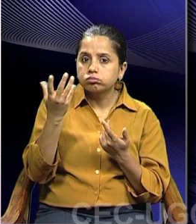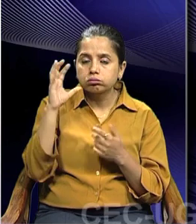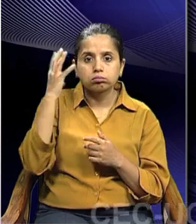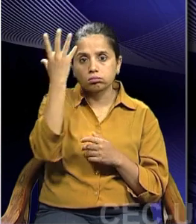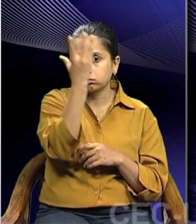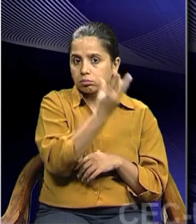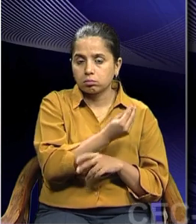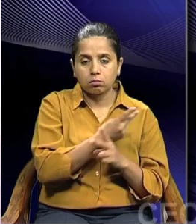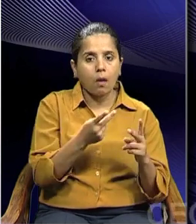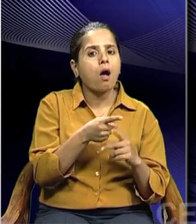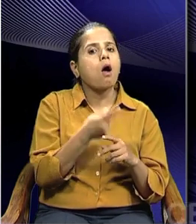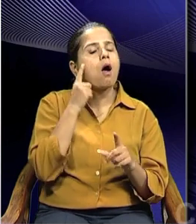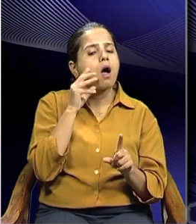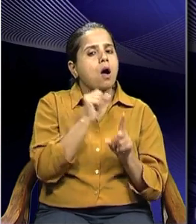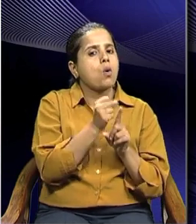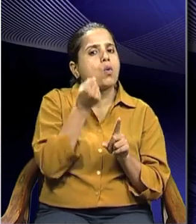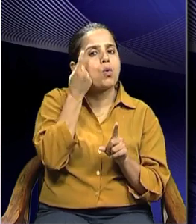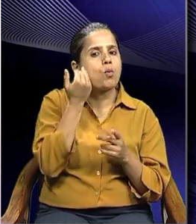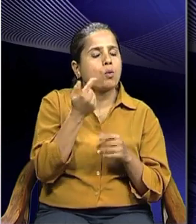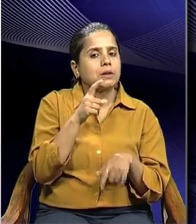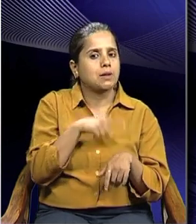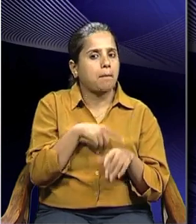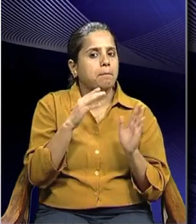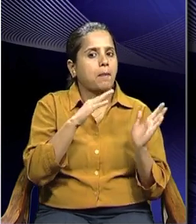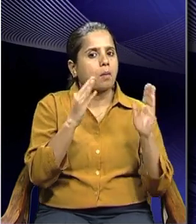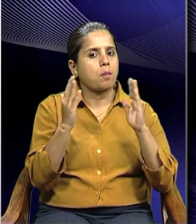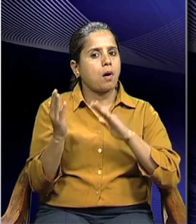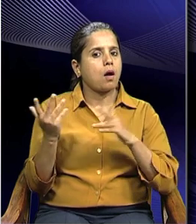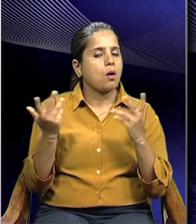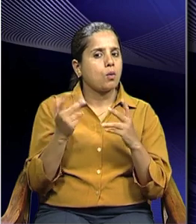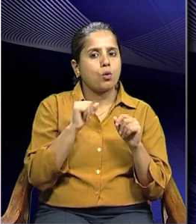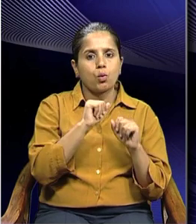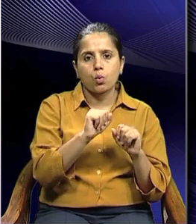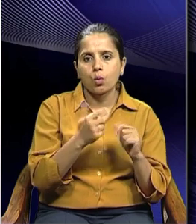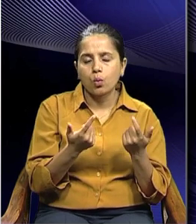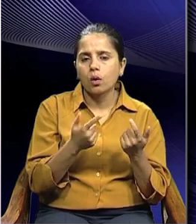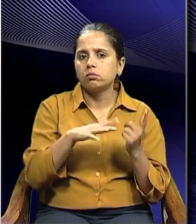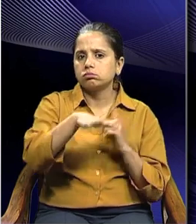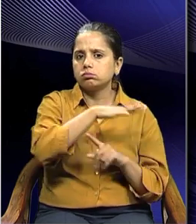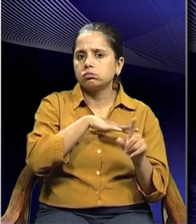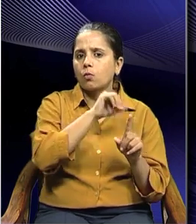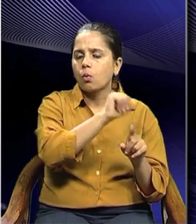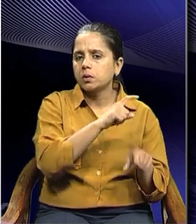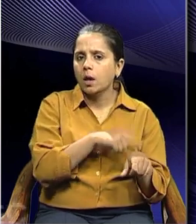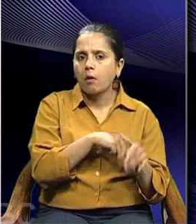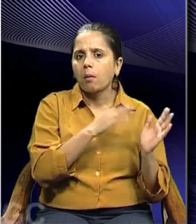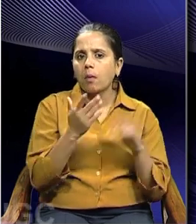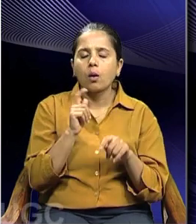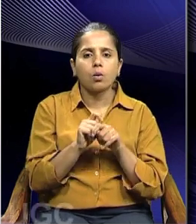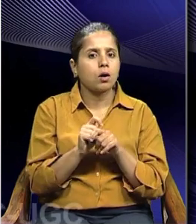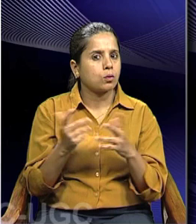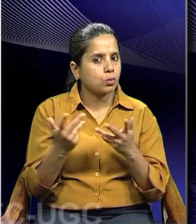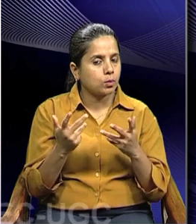actually determine the time and spread of that sector. So this analysis is